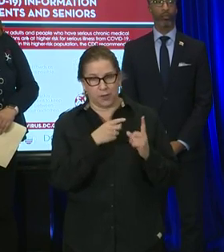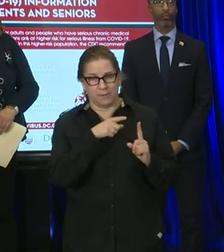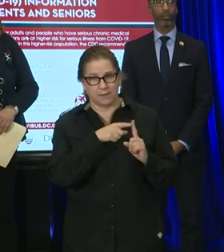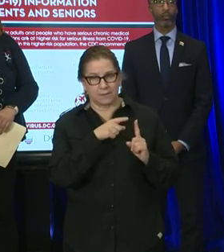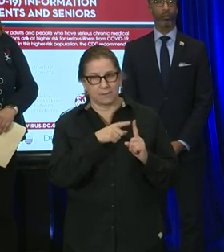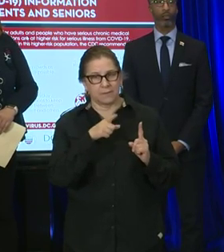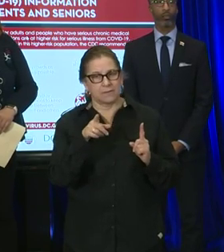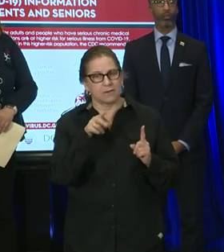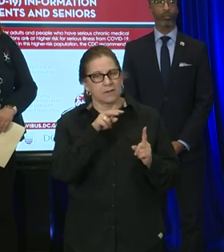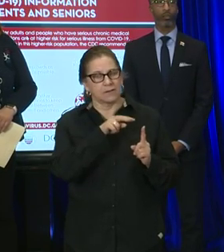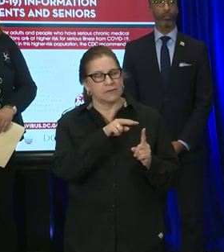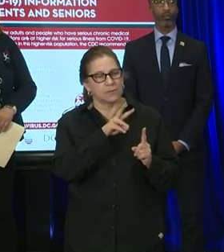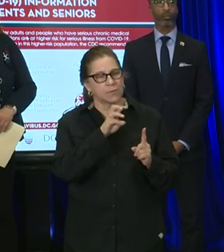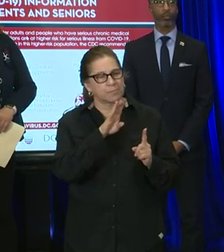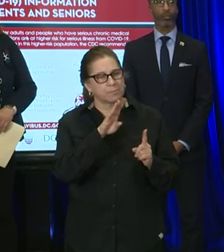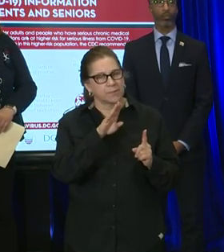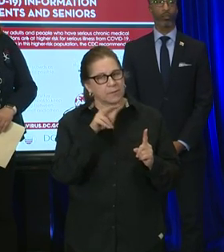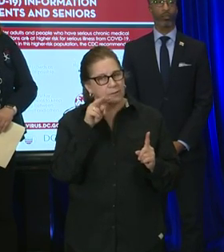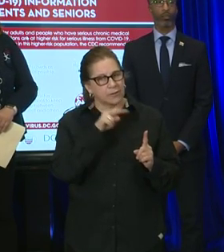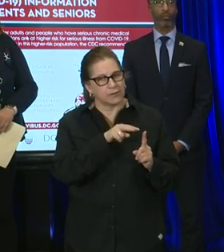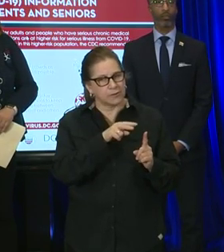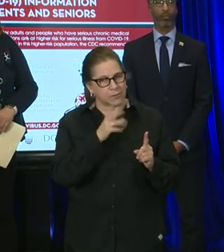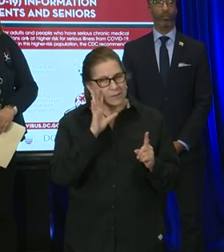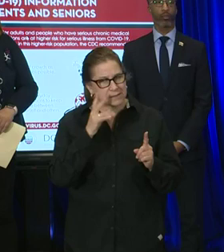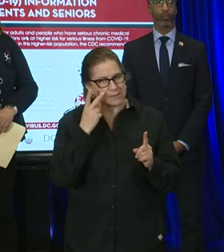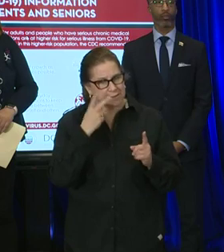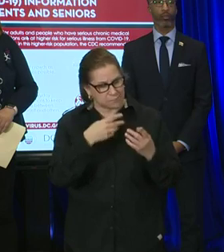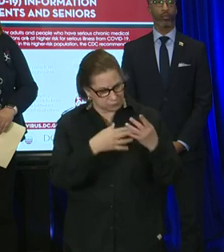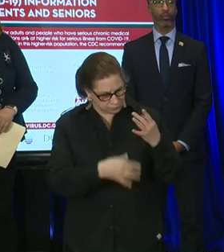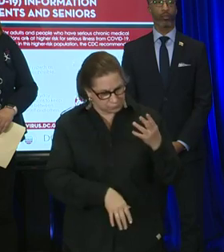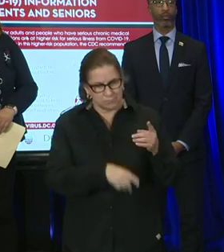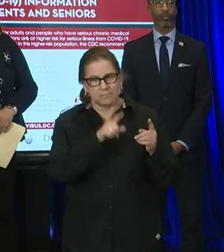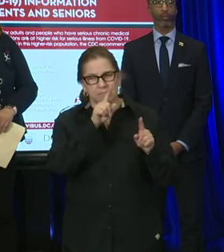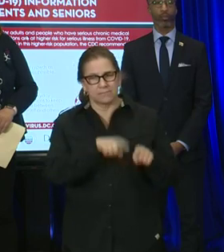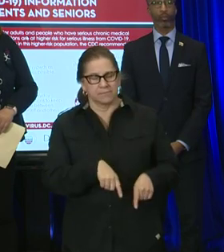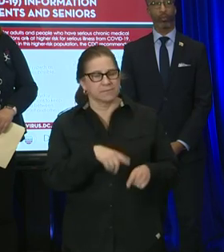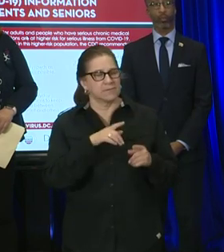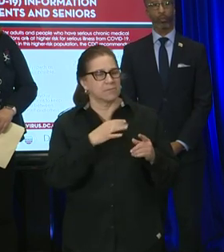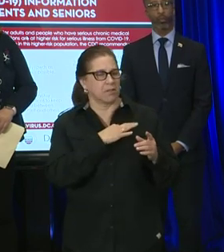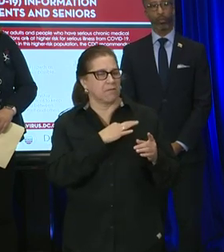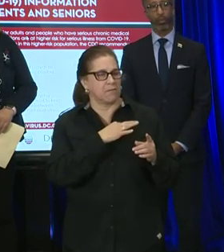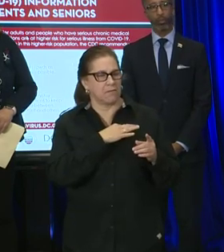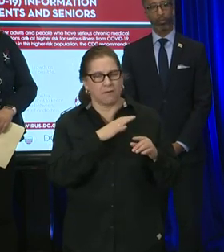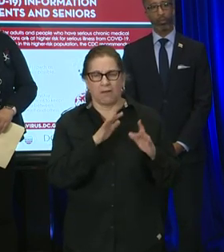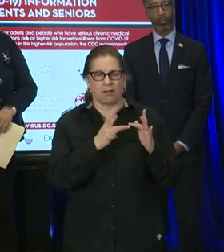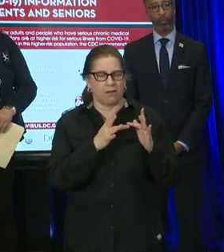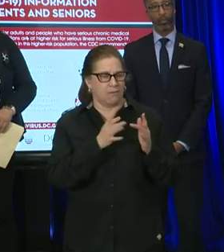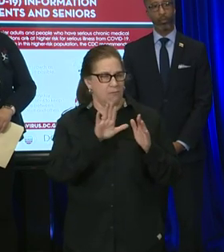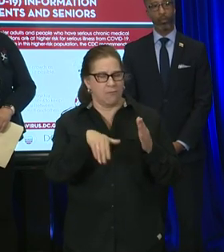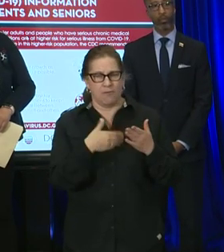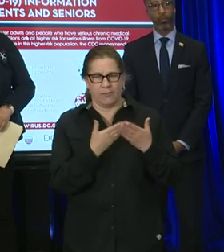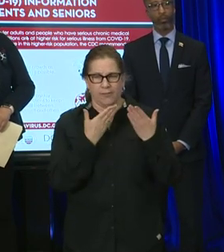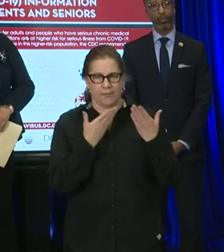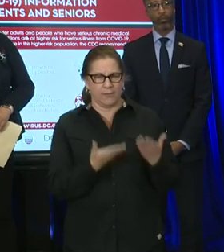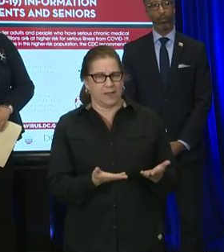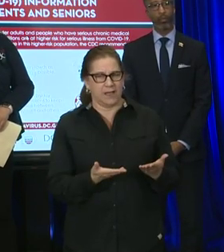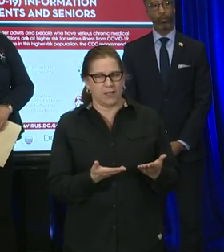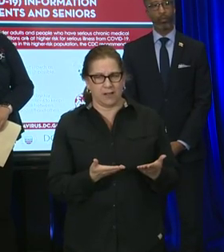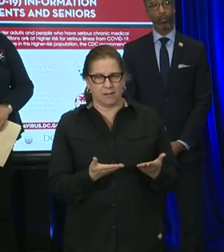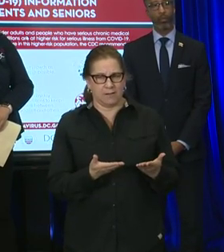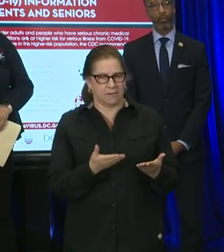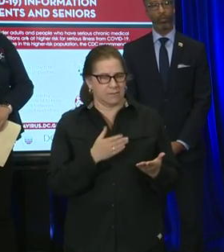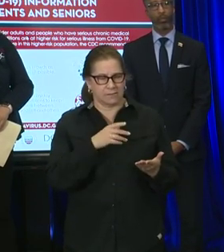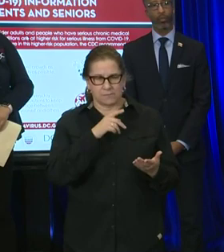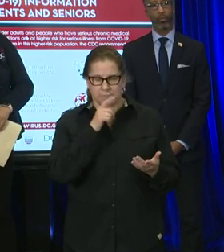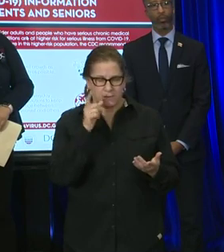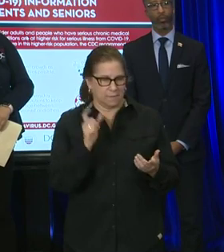the internet, so that you do not have to come down to DCRA. Yes. Last question. So for the 59-year-old